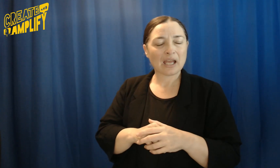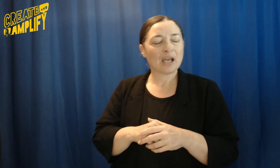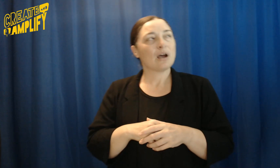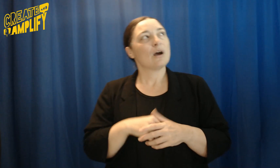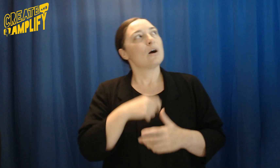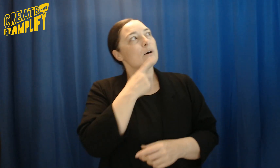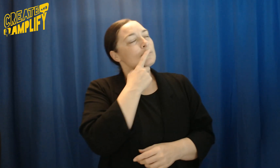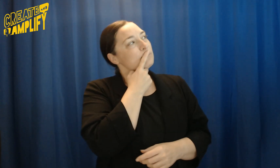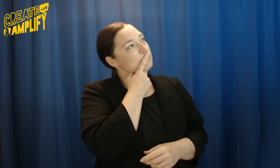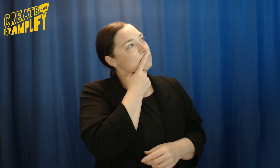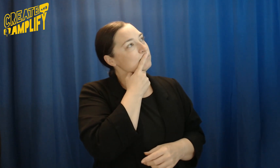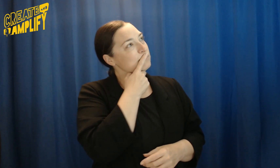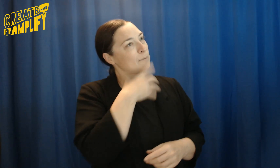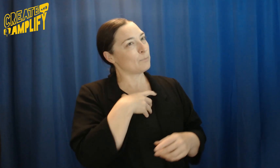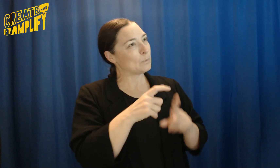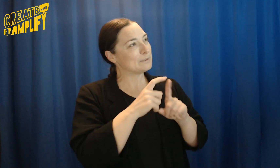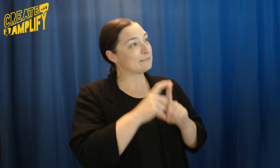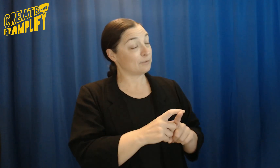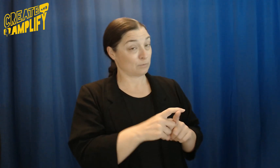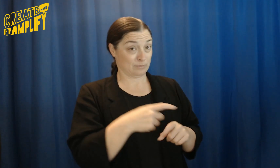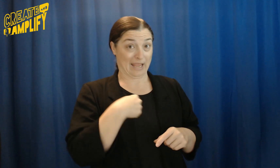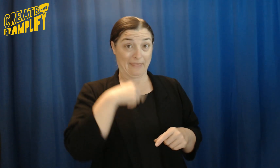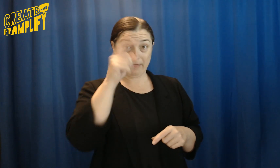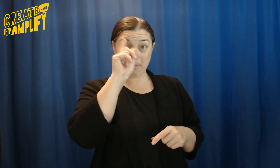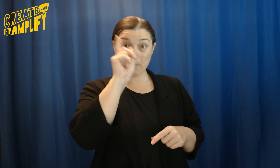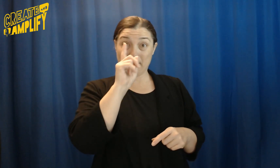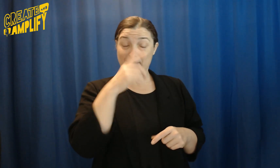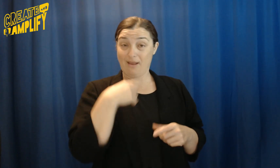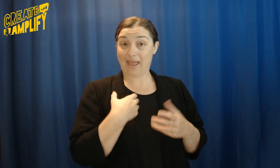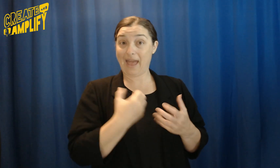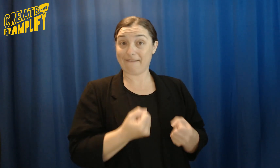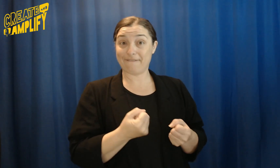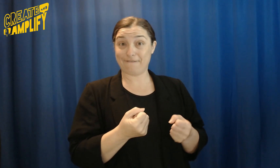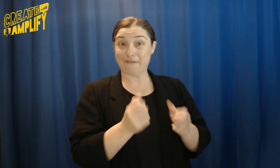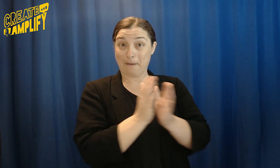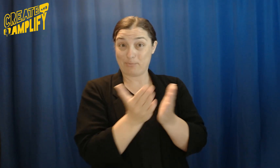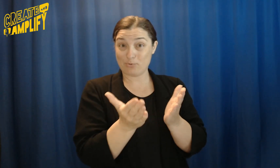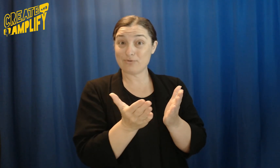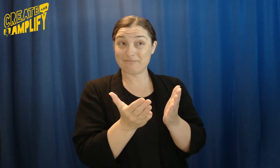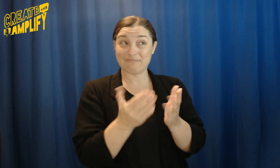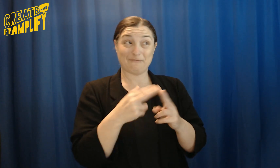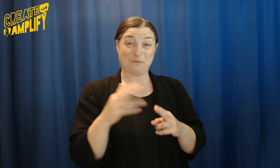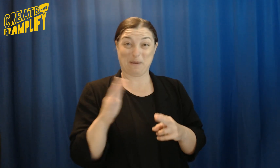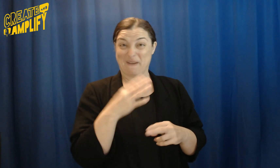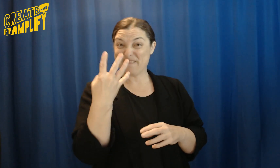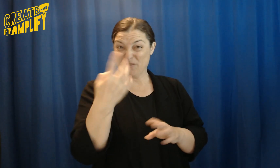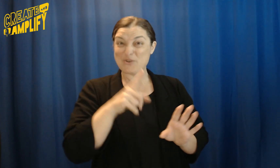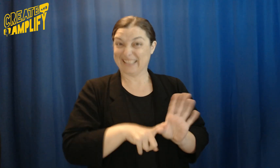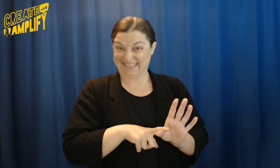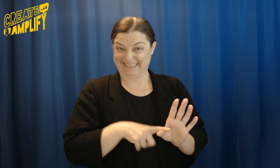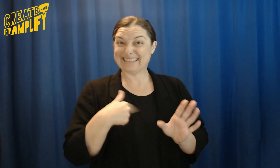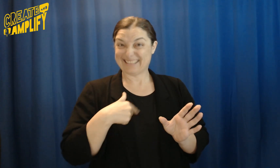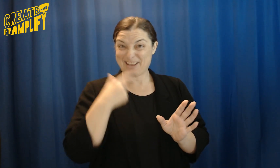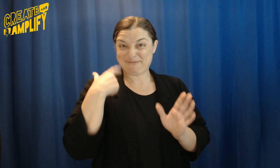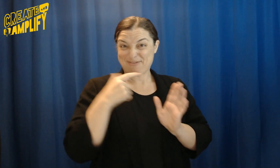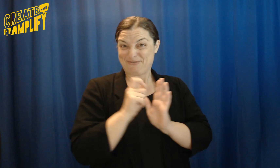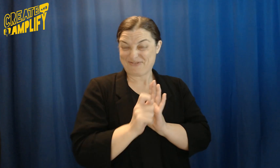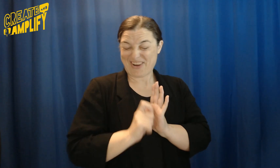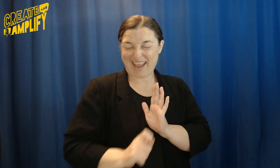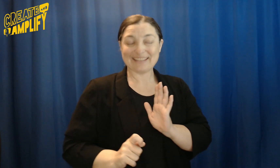book, on a memoir, I call it my big boy book, for about 4 years now, and it's finally